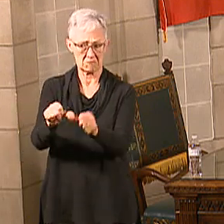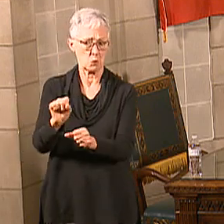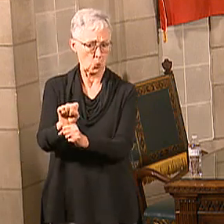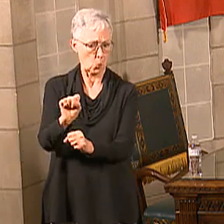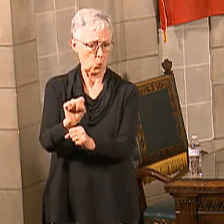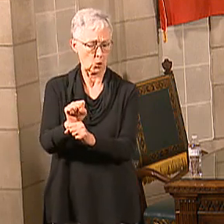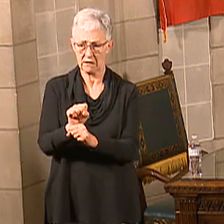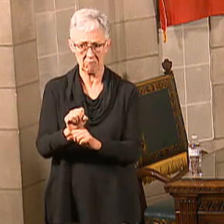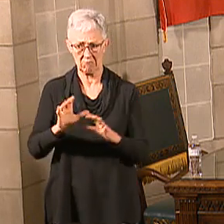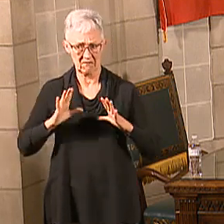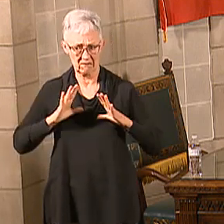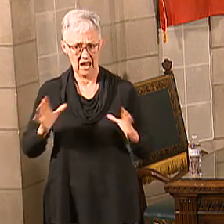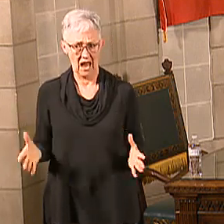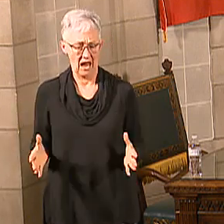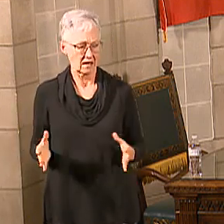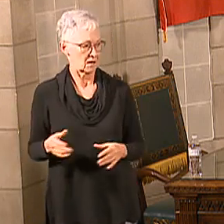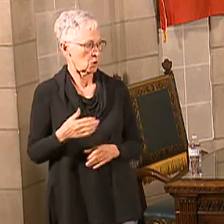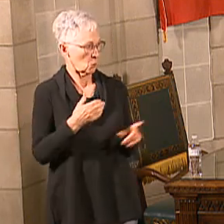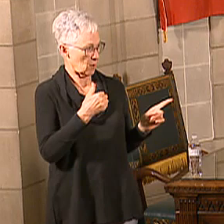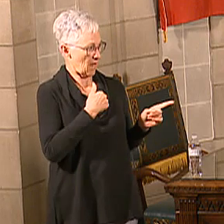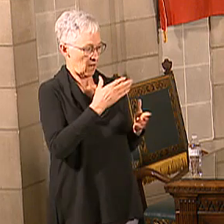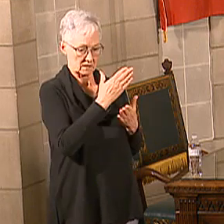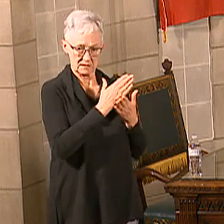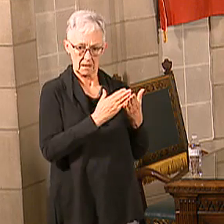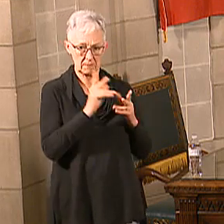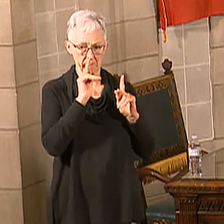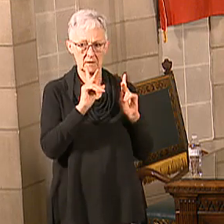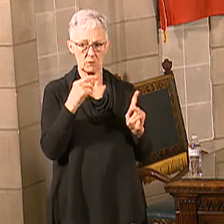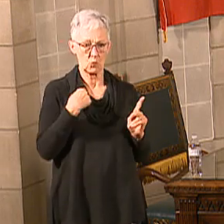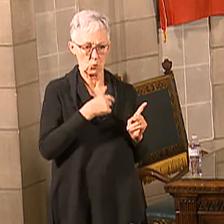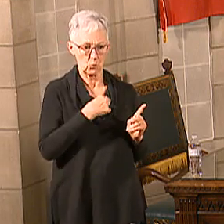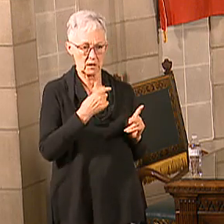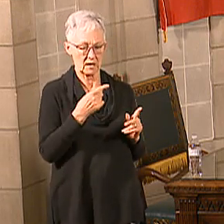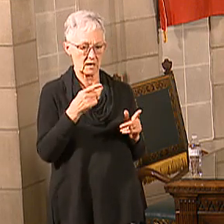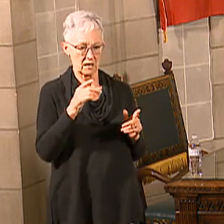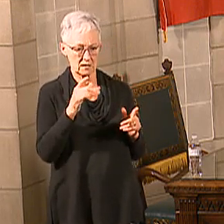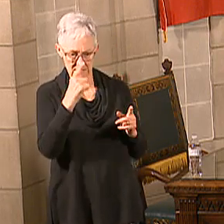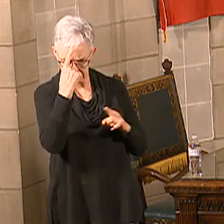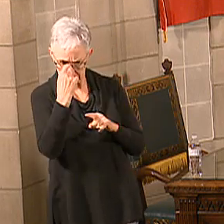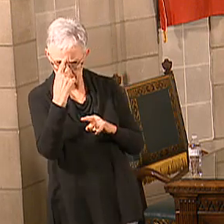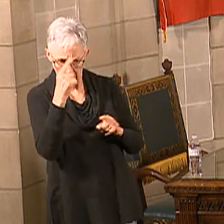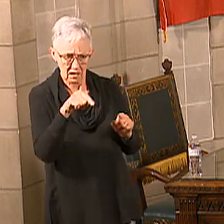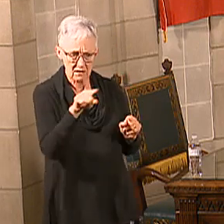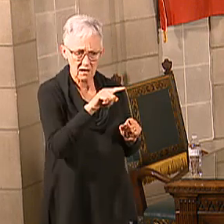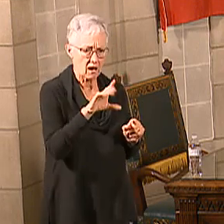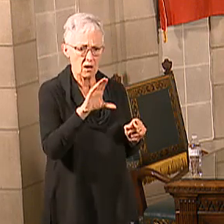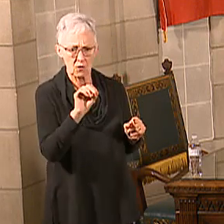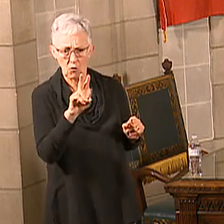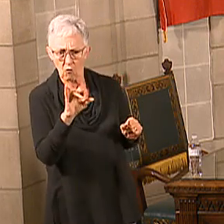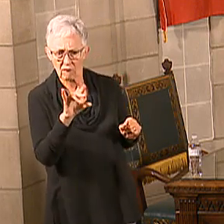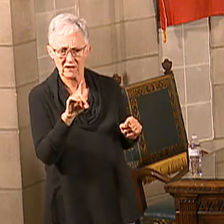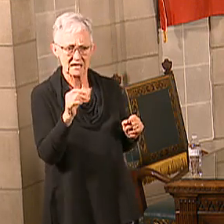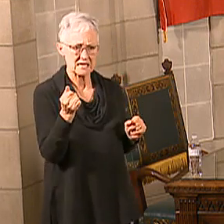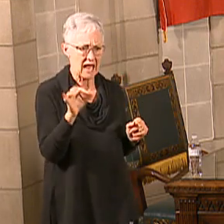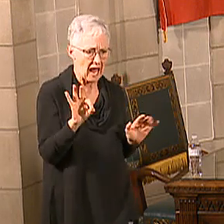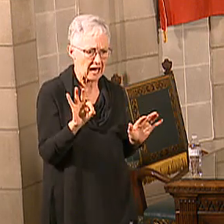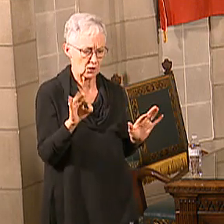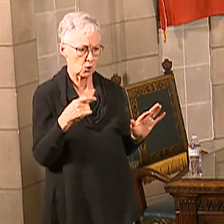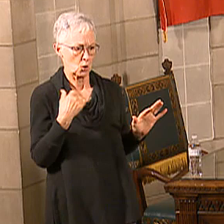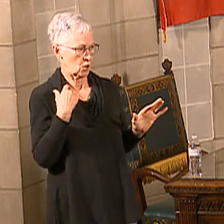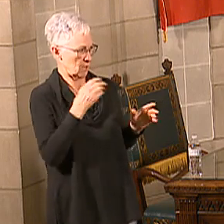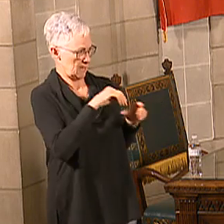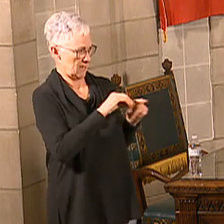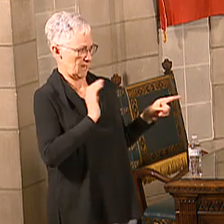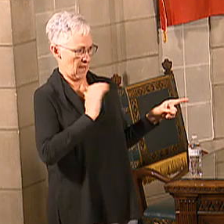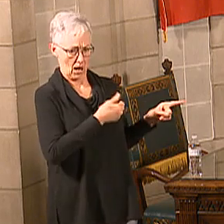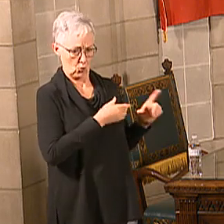possibly COVID-19. We contacted County Health here in Lancaster County. They gave us instructions what to do. We kept our operation up and we